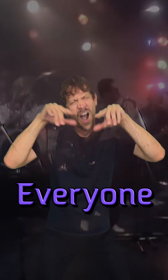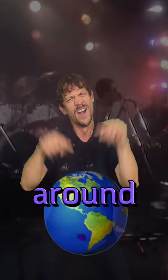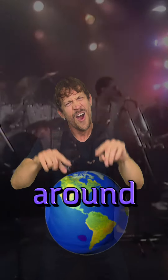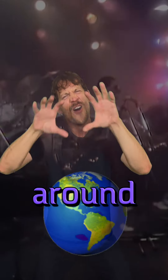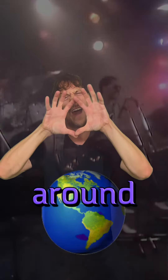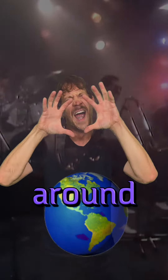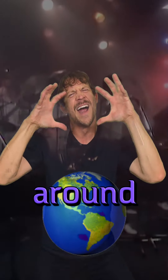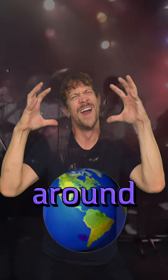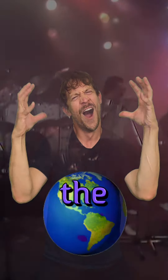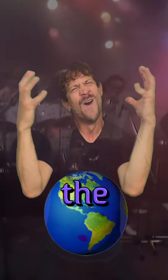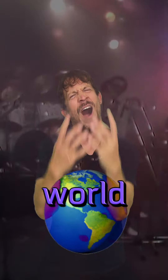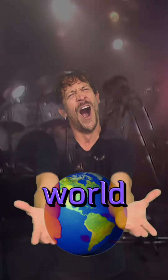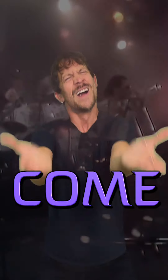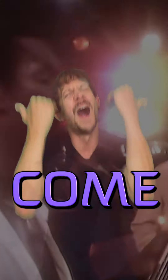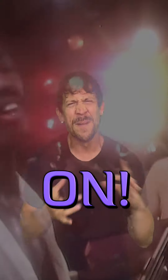Everyone around the world, come on!